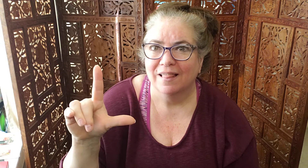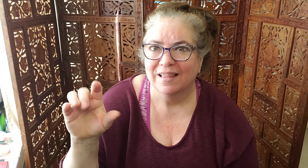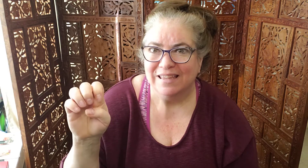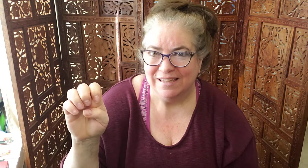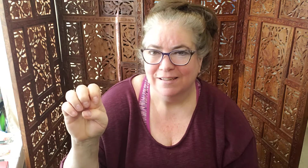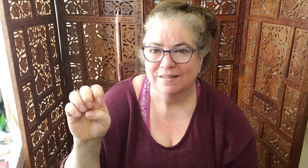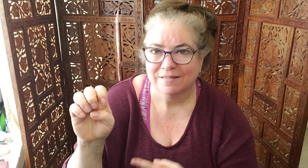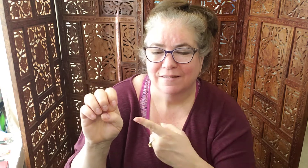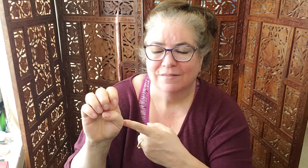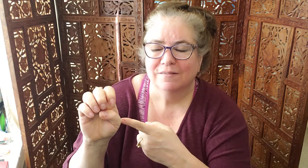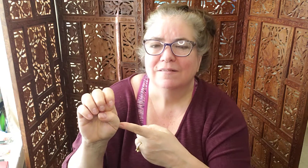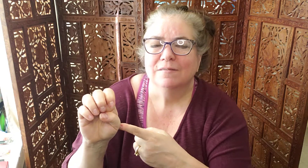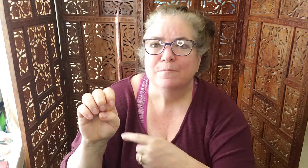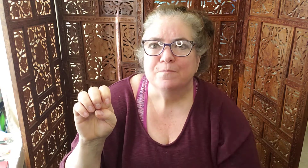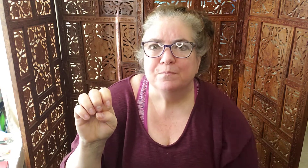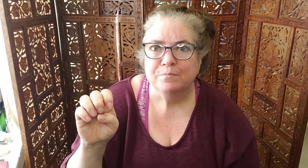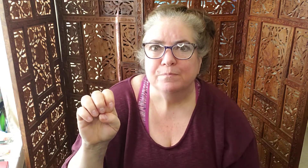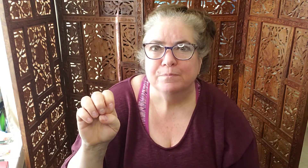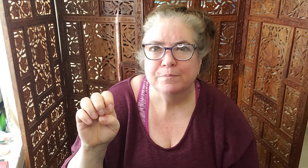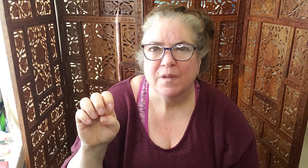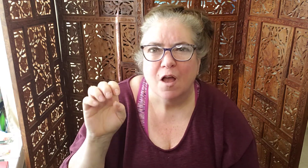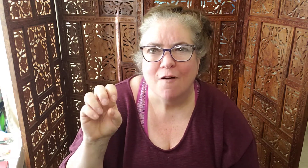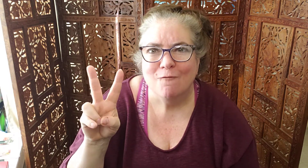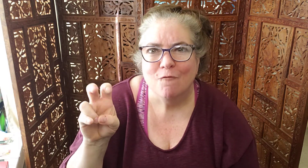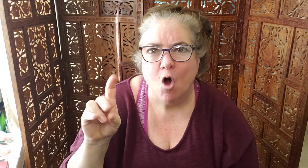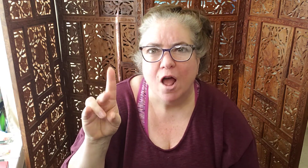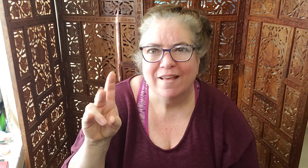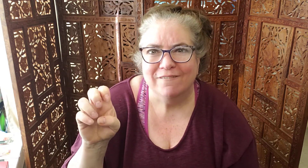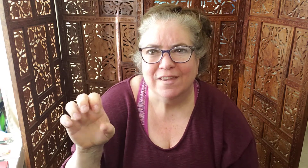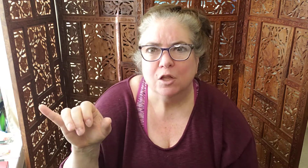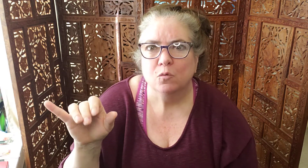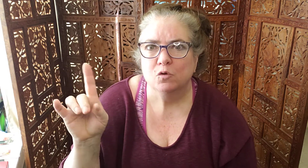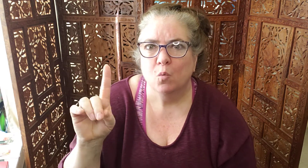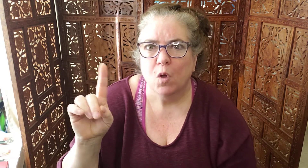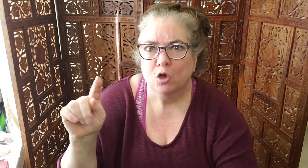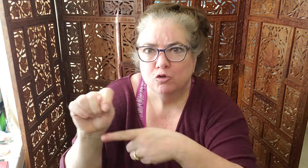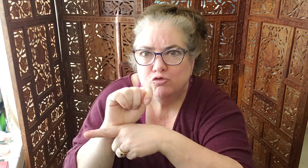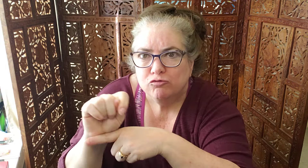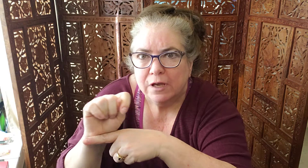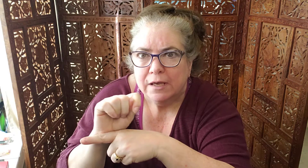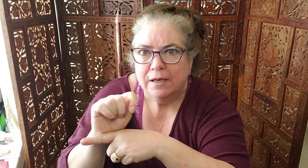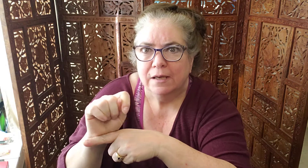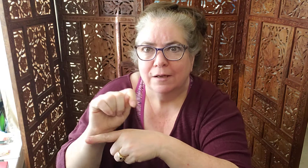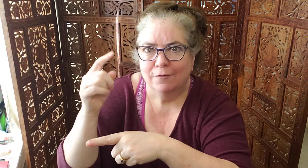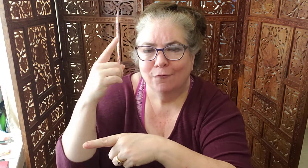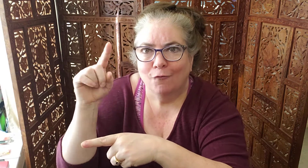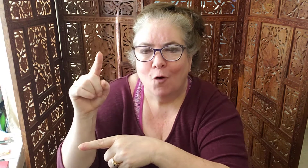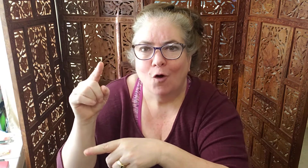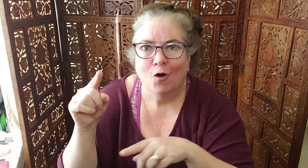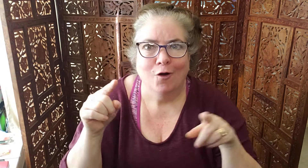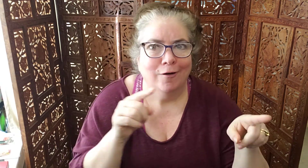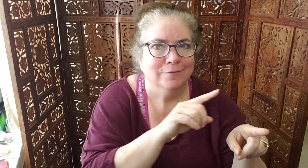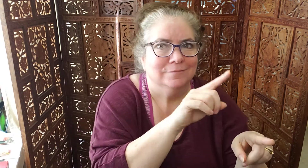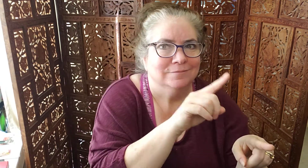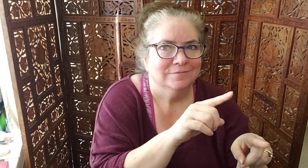V-A-U-D-E-V-I-L-L-E, was an essential training ground for the Broadway musicals. Vaudeville was very much the